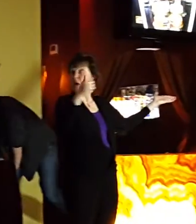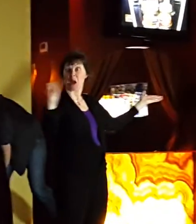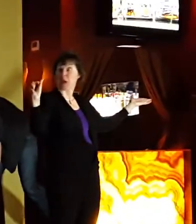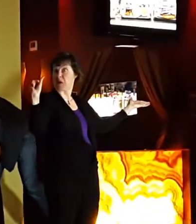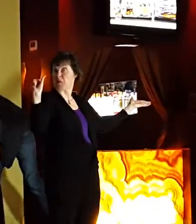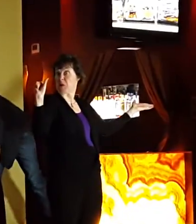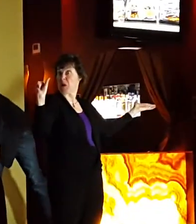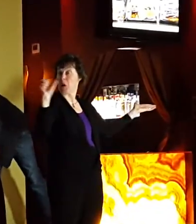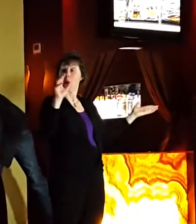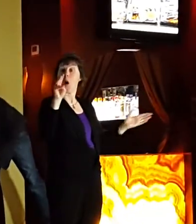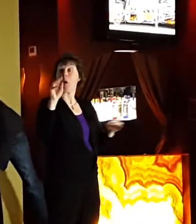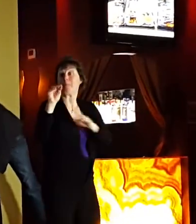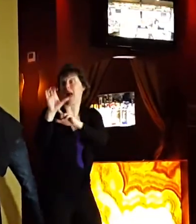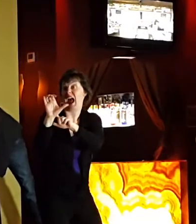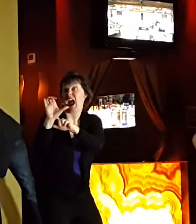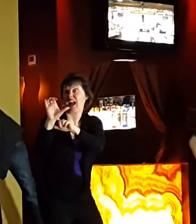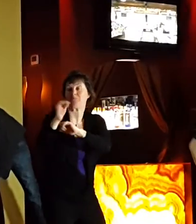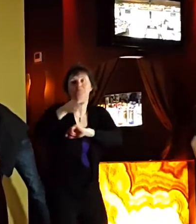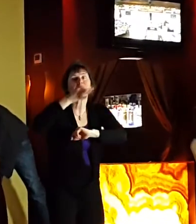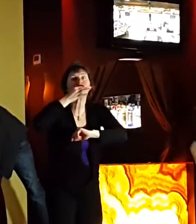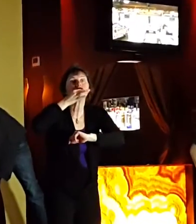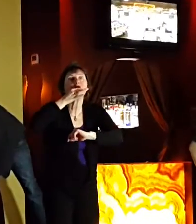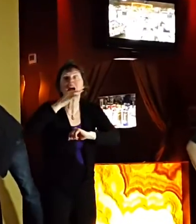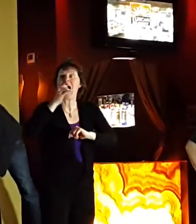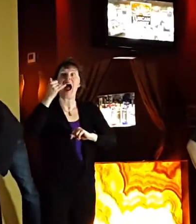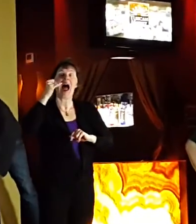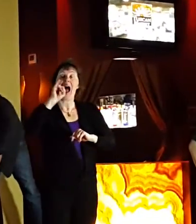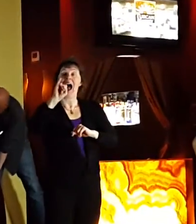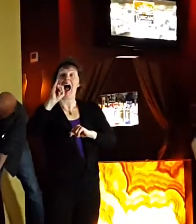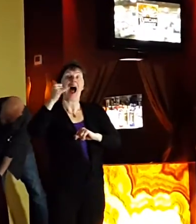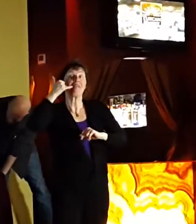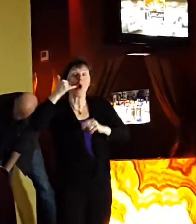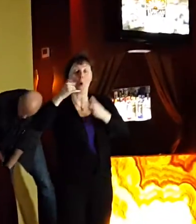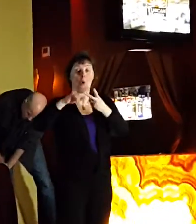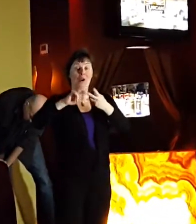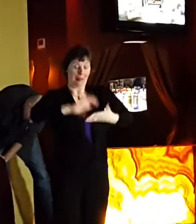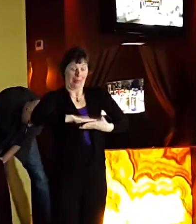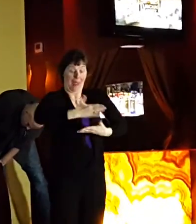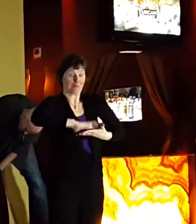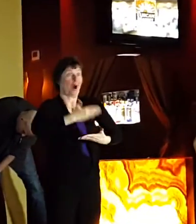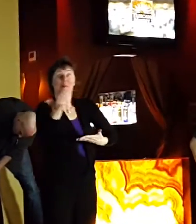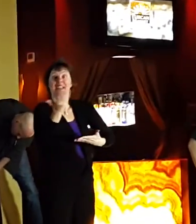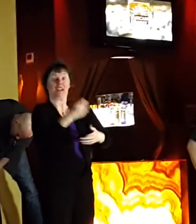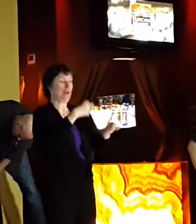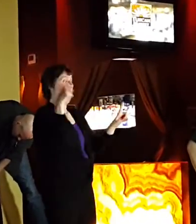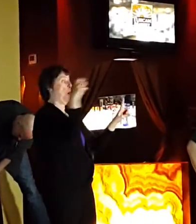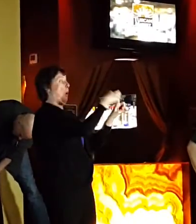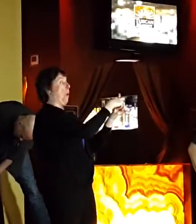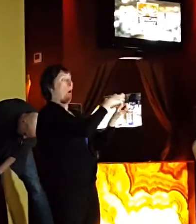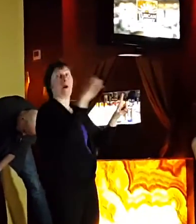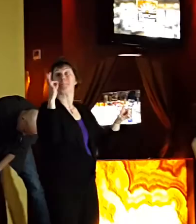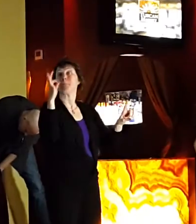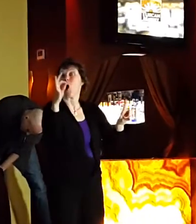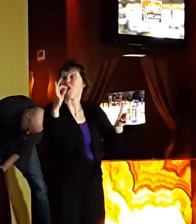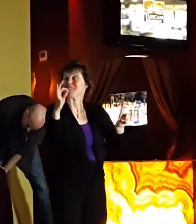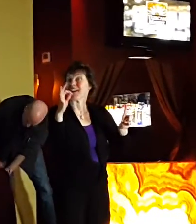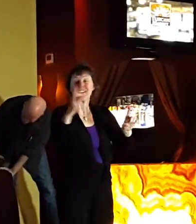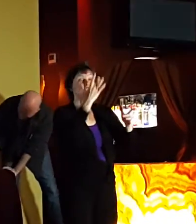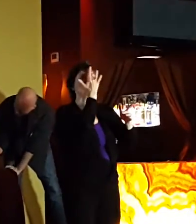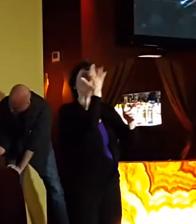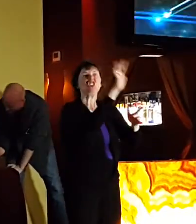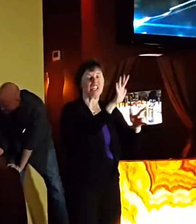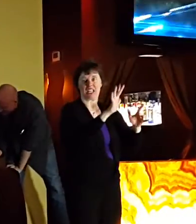about a Mac that you might possibly have. Feel free to whip out your iPhone or your laptop while you've got him here. He's our genius that keeps us from killing people at